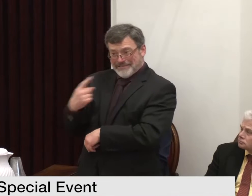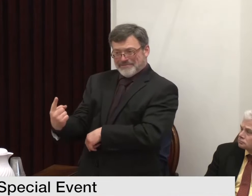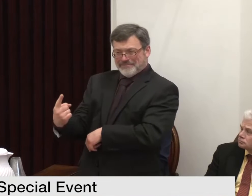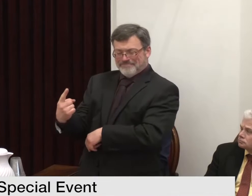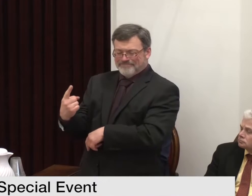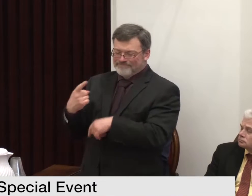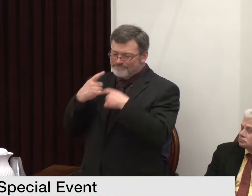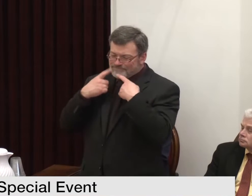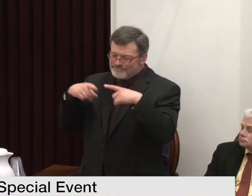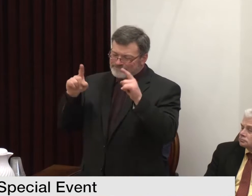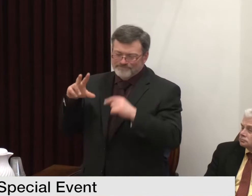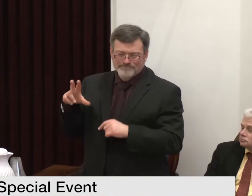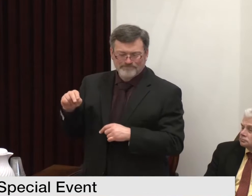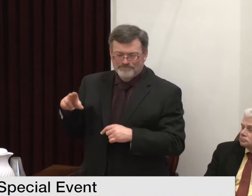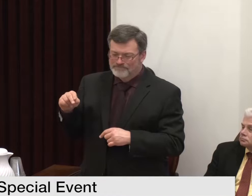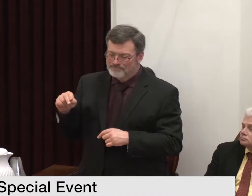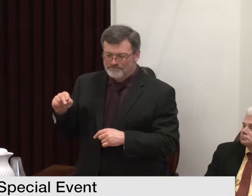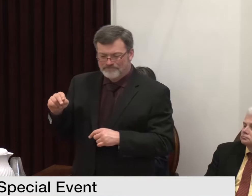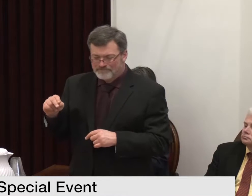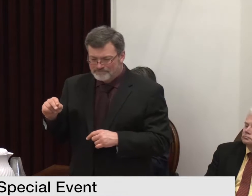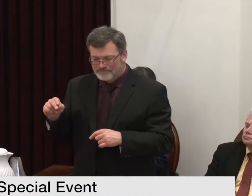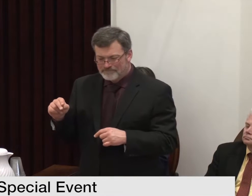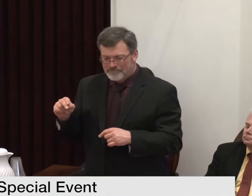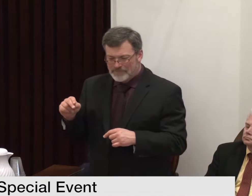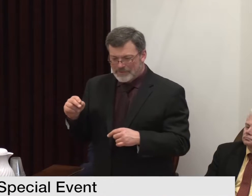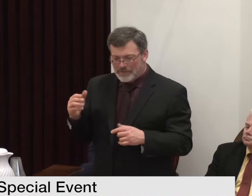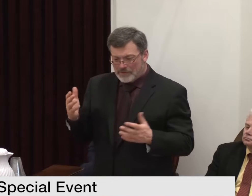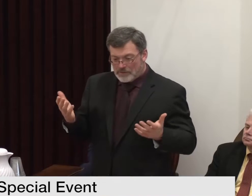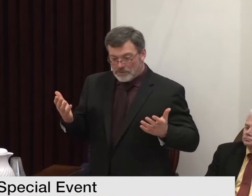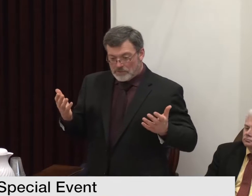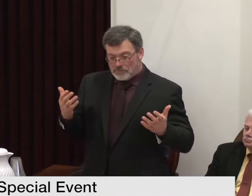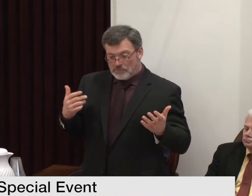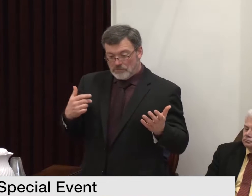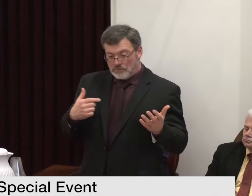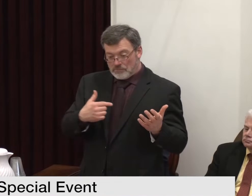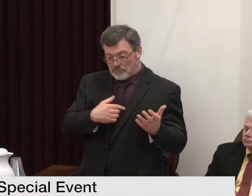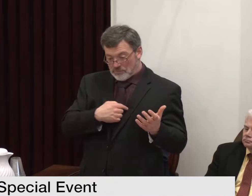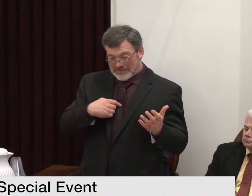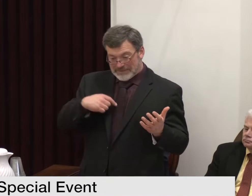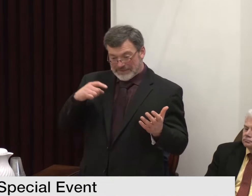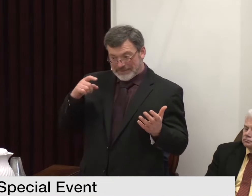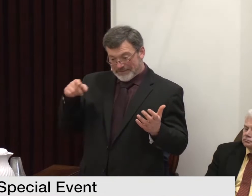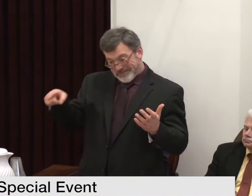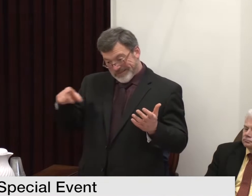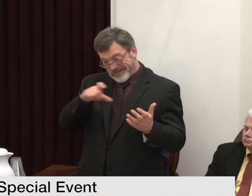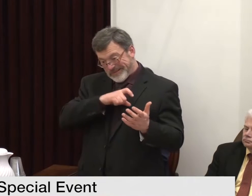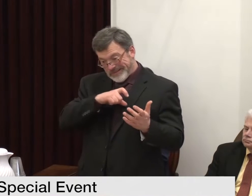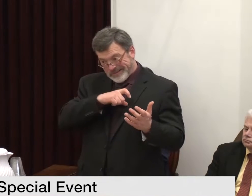neighbors and communities over and over and over.